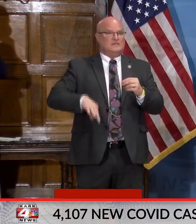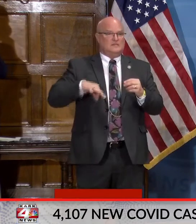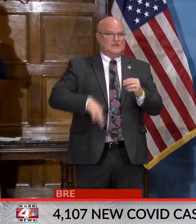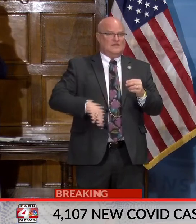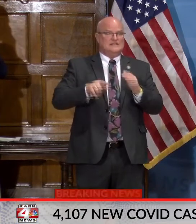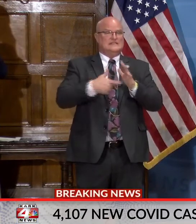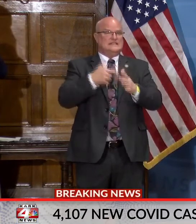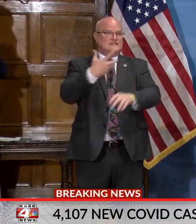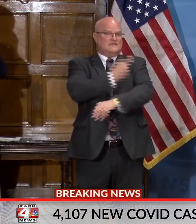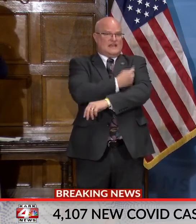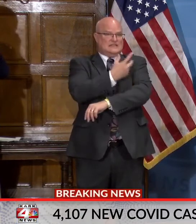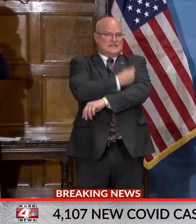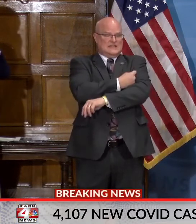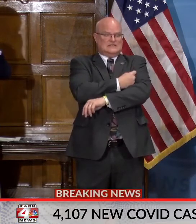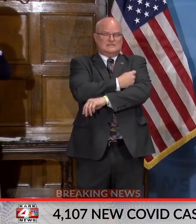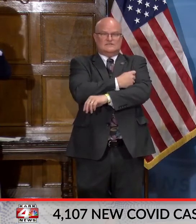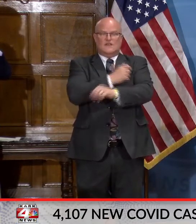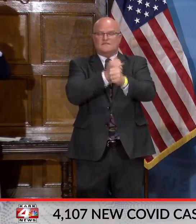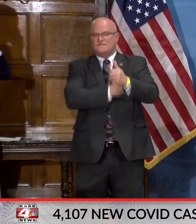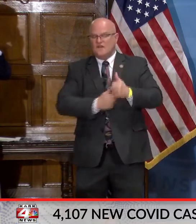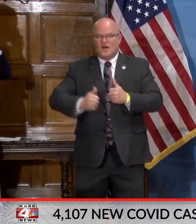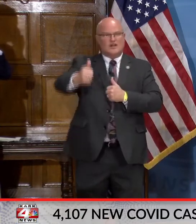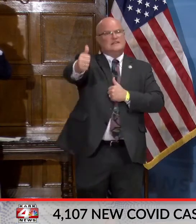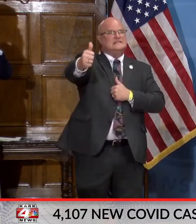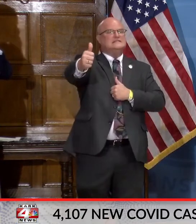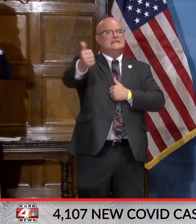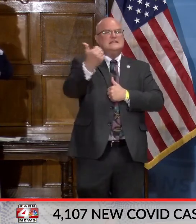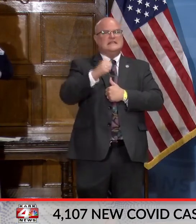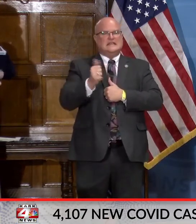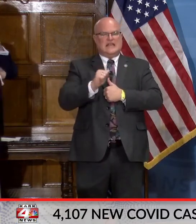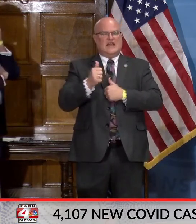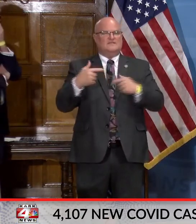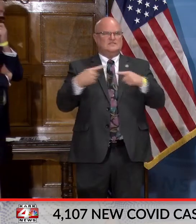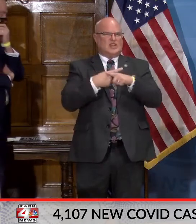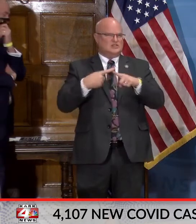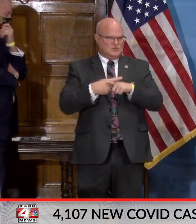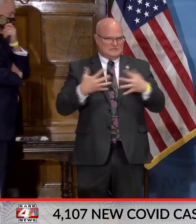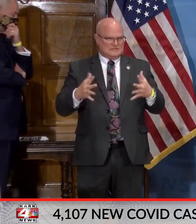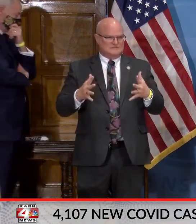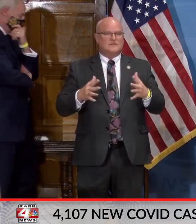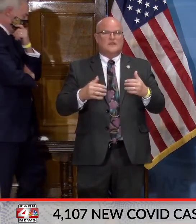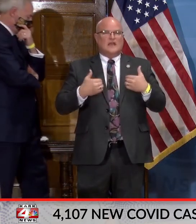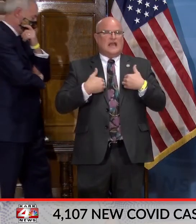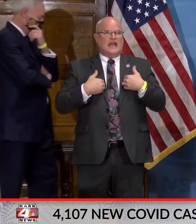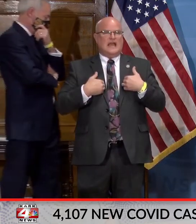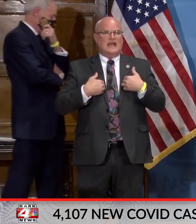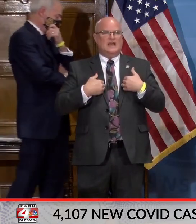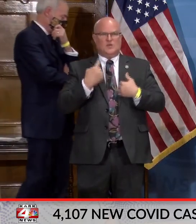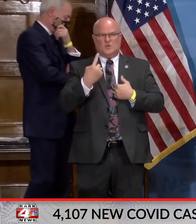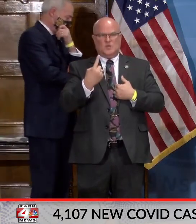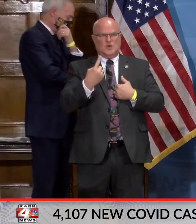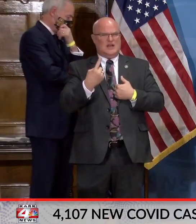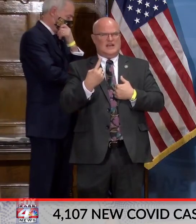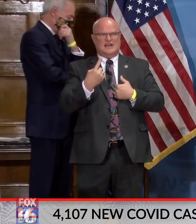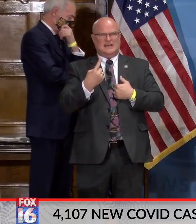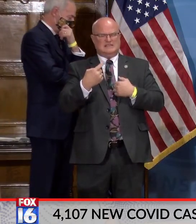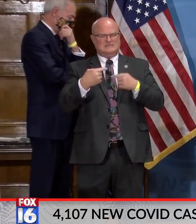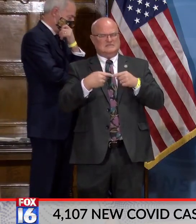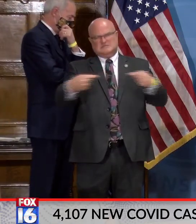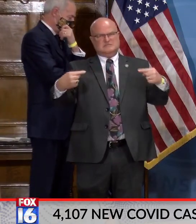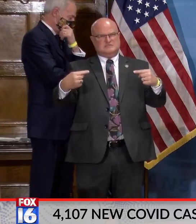these vaccines, which far exceed any adverse consequences. We've not had a single significant adverse